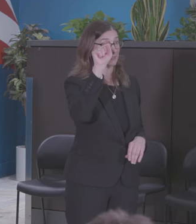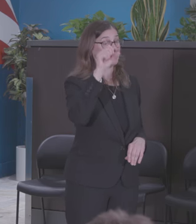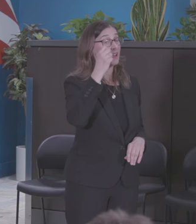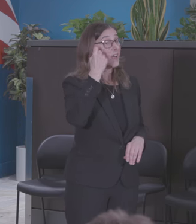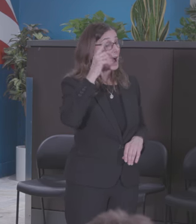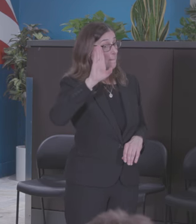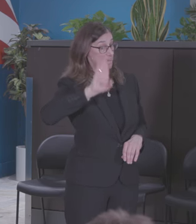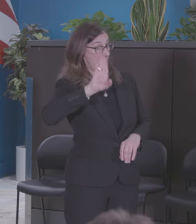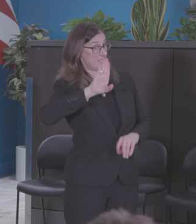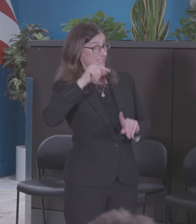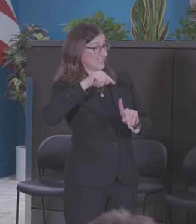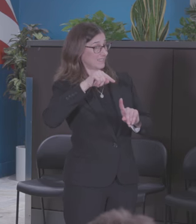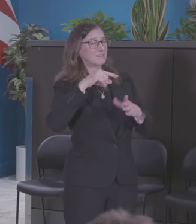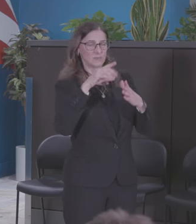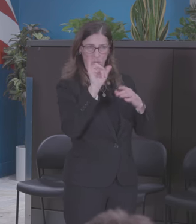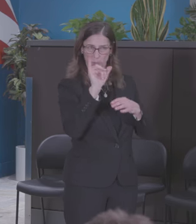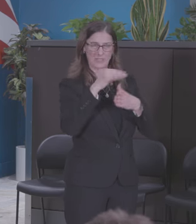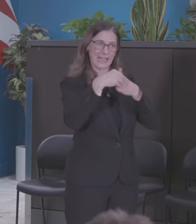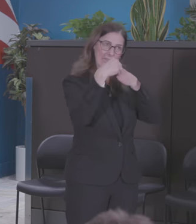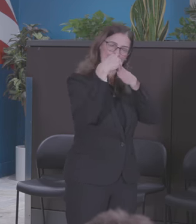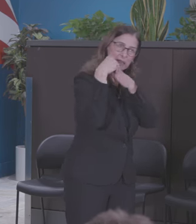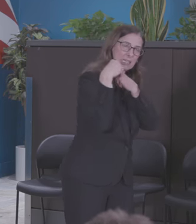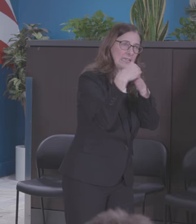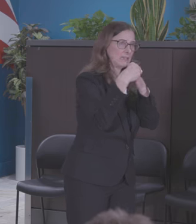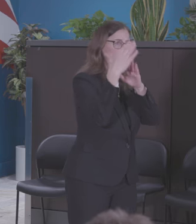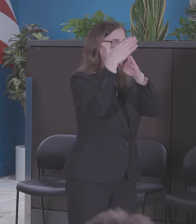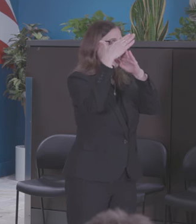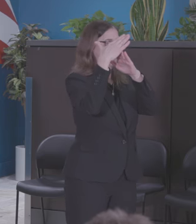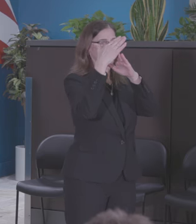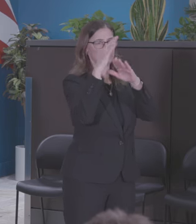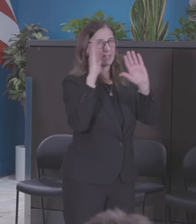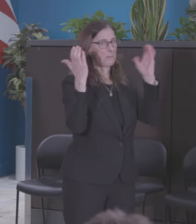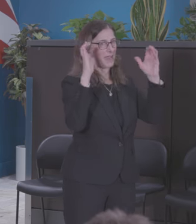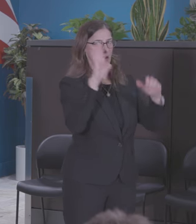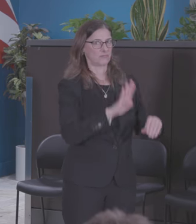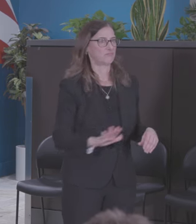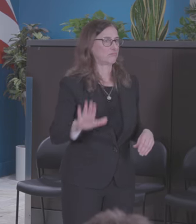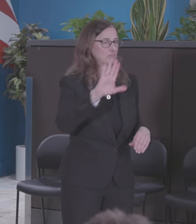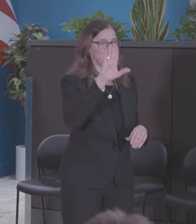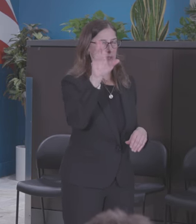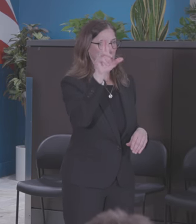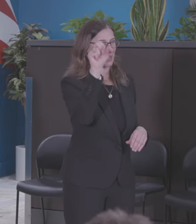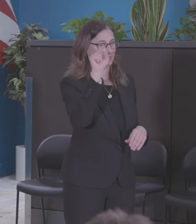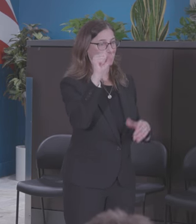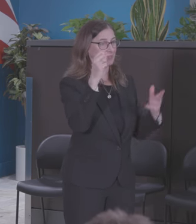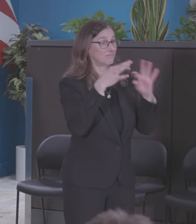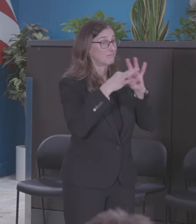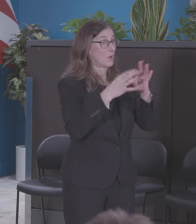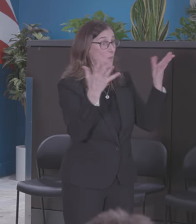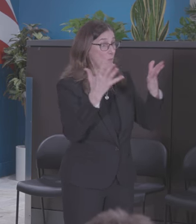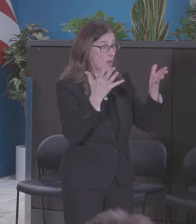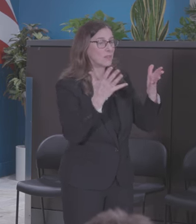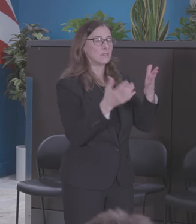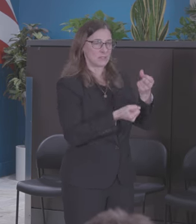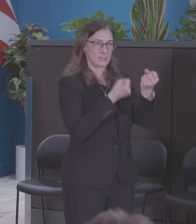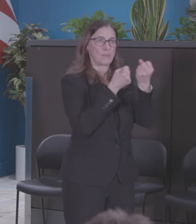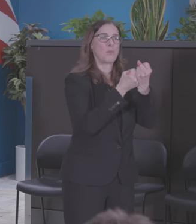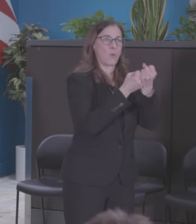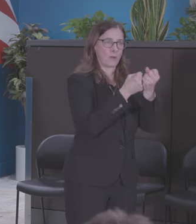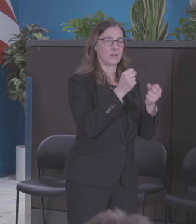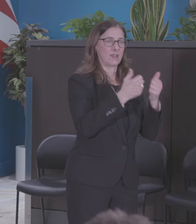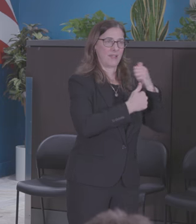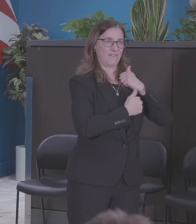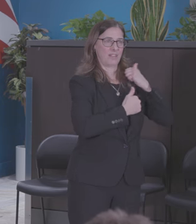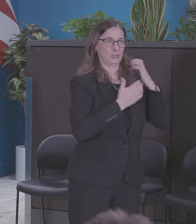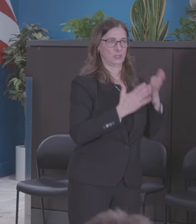Boston lead the nation in honoring and supporting its military veterans. Massachusetts leads in supporting